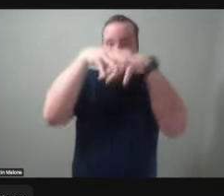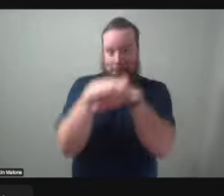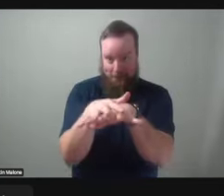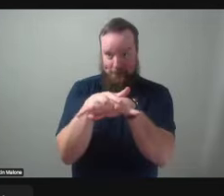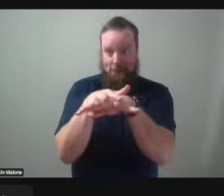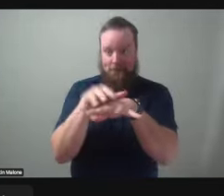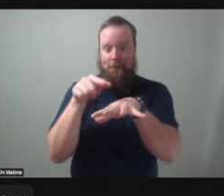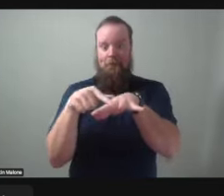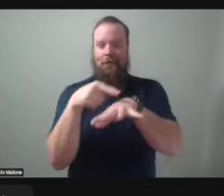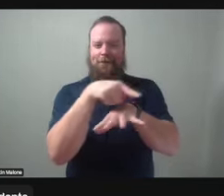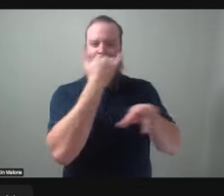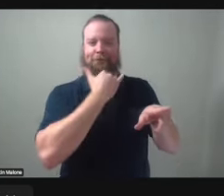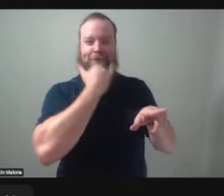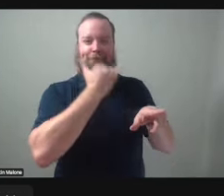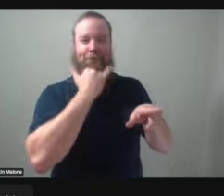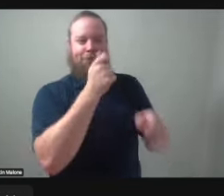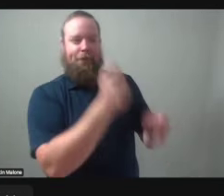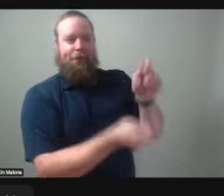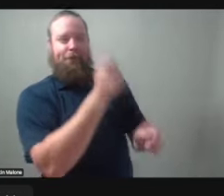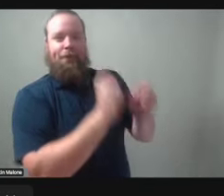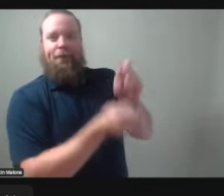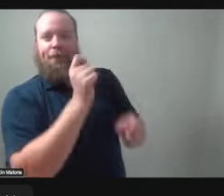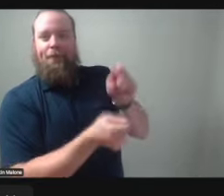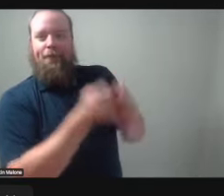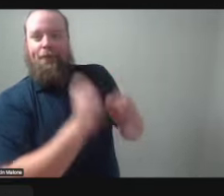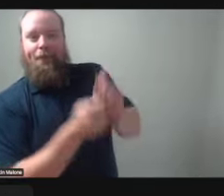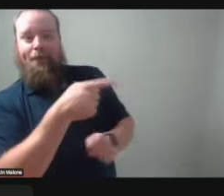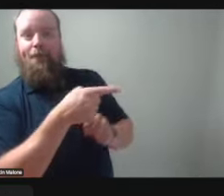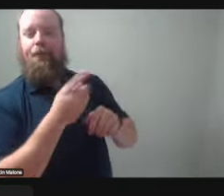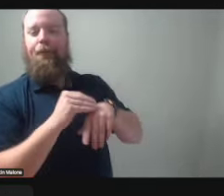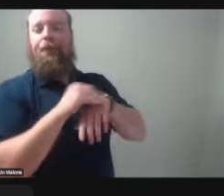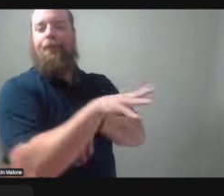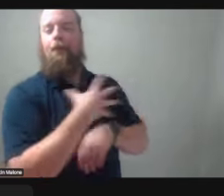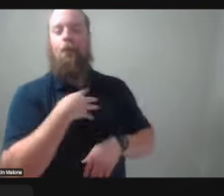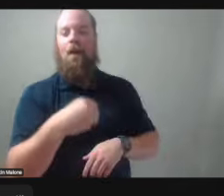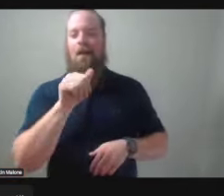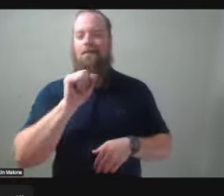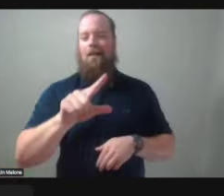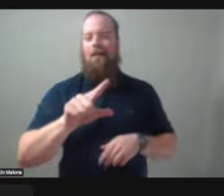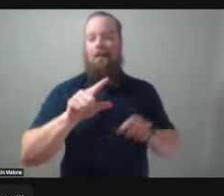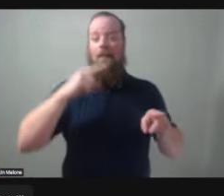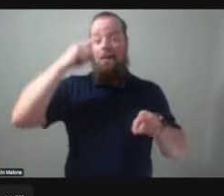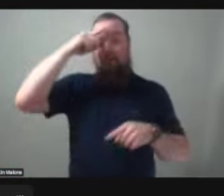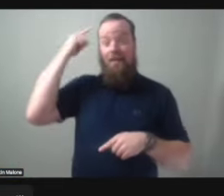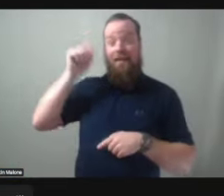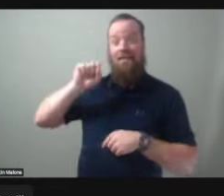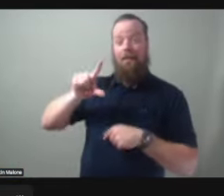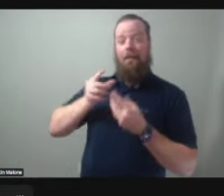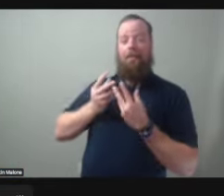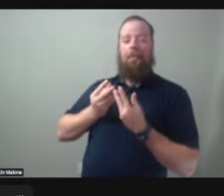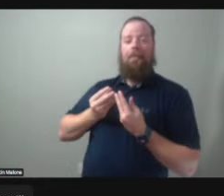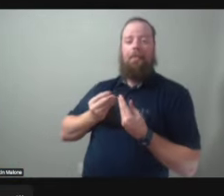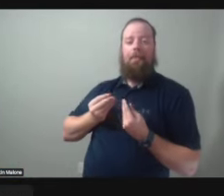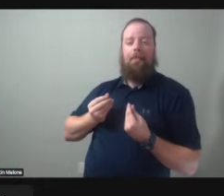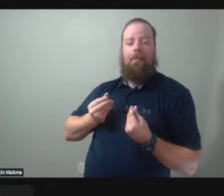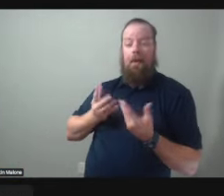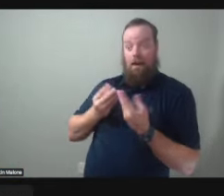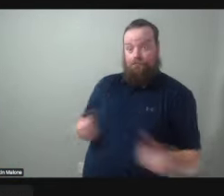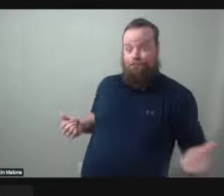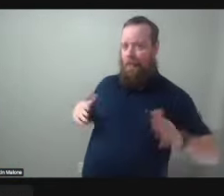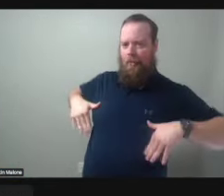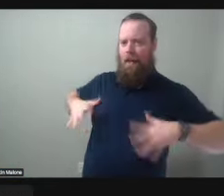students still had access to the language. And when the landmark decision of Brown v. Board of Education happened, and schools were